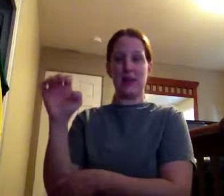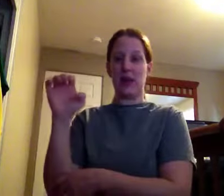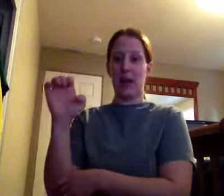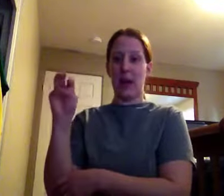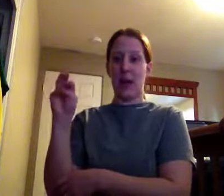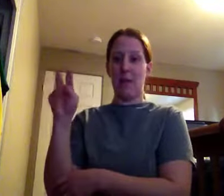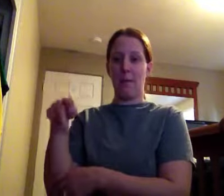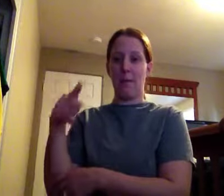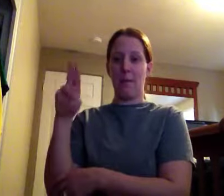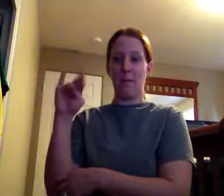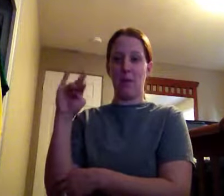give this top number to you.